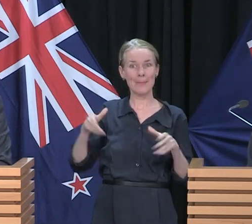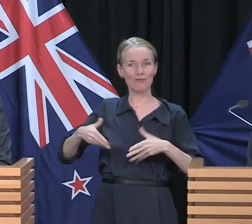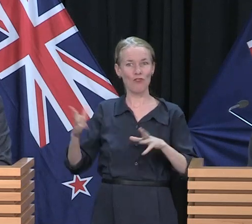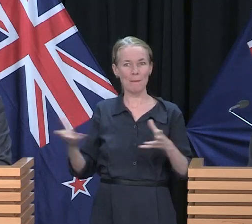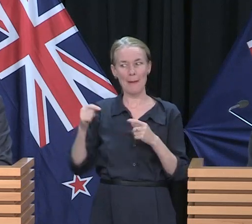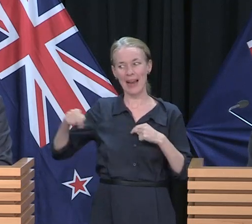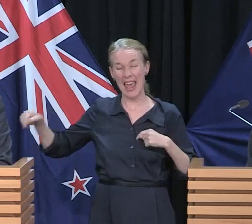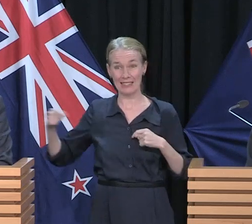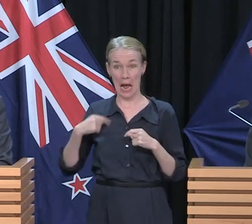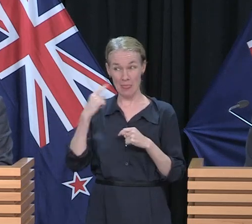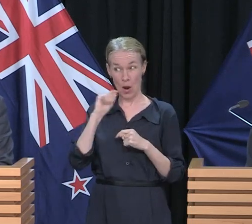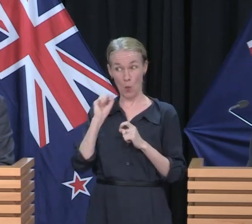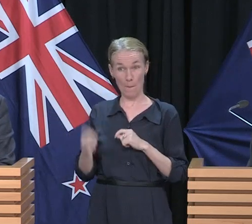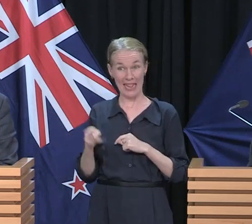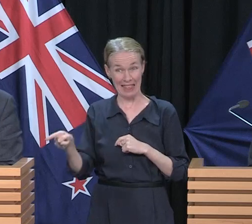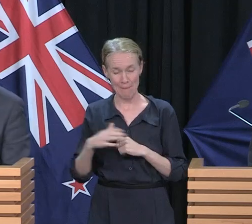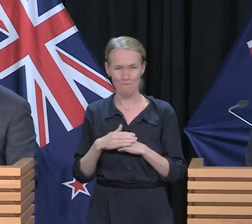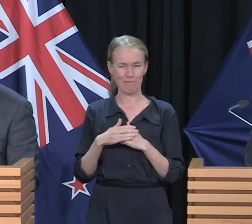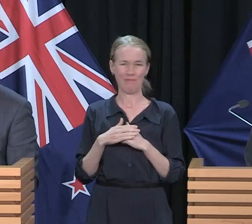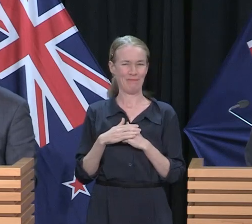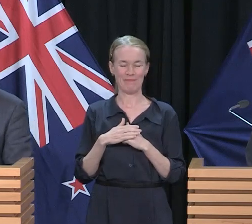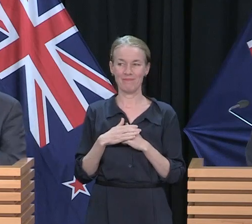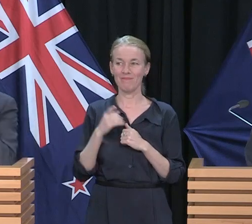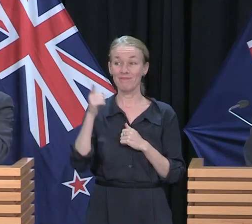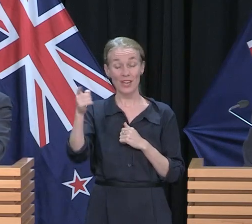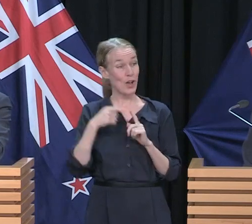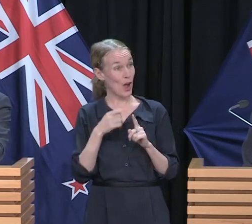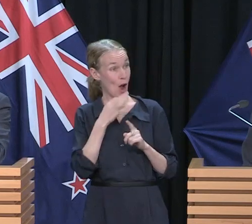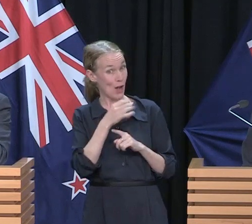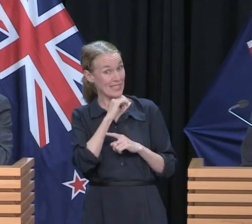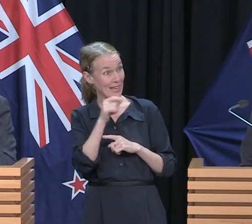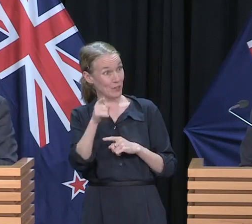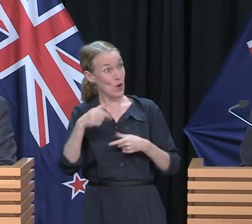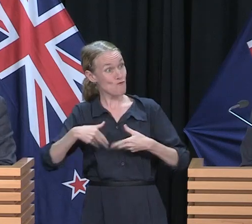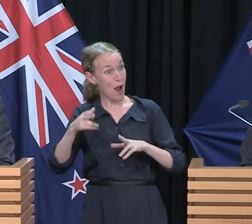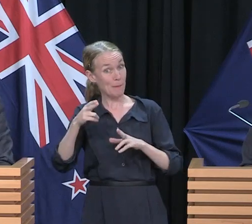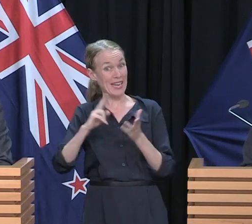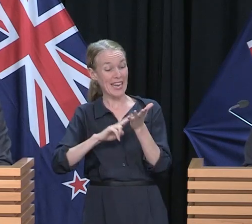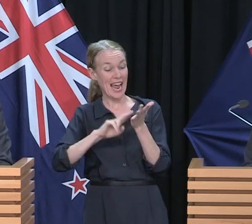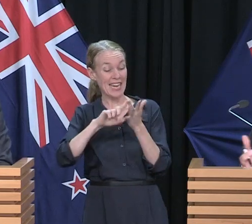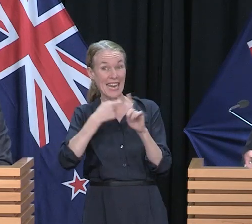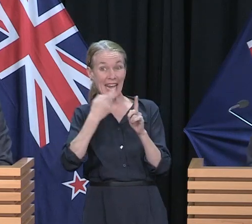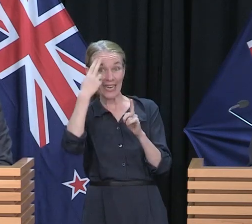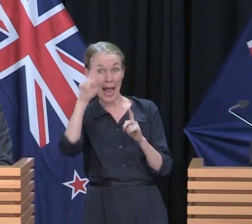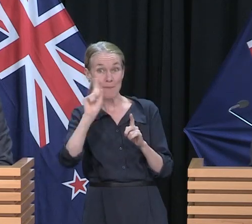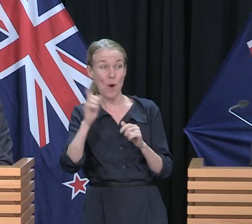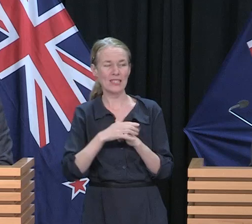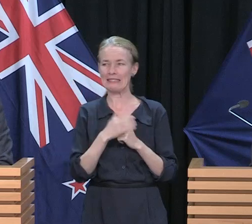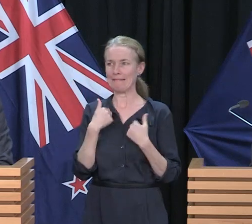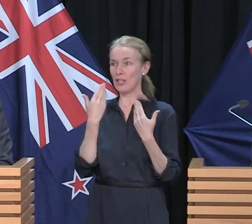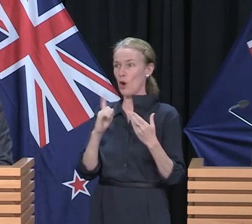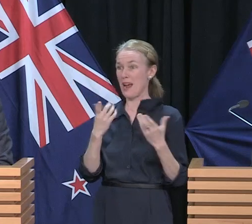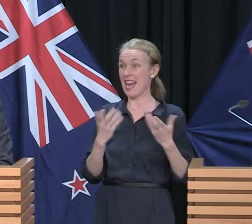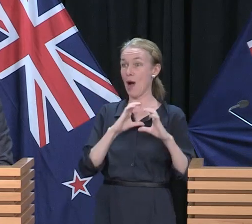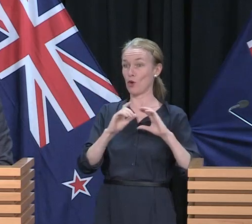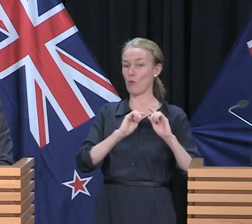sure how long I will last on the field. Thank you. A rugby nickname, what would it be? I haven't thought about that, but my comms team are coming up